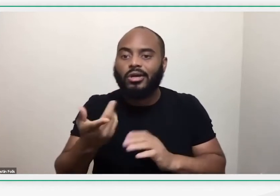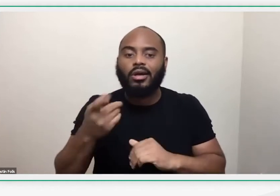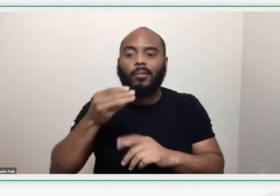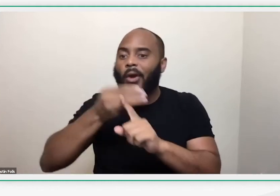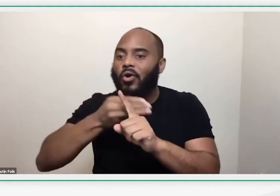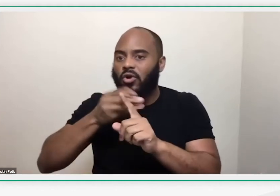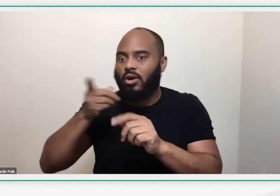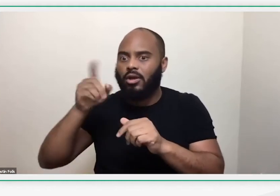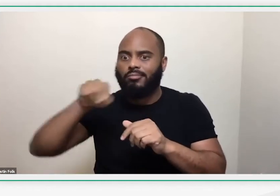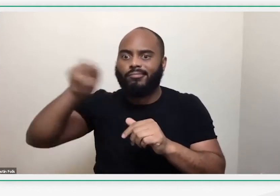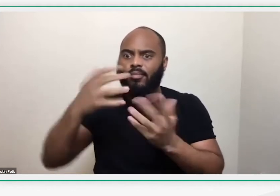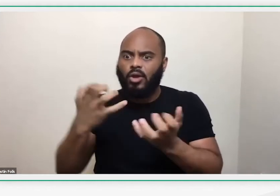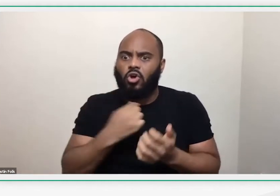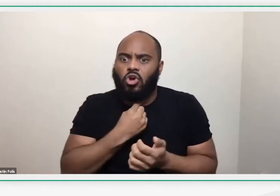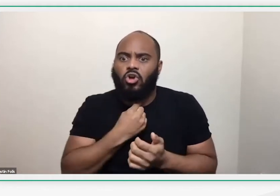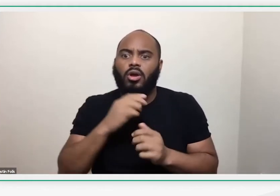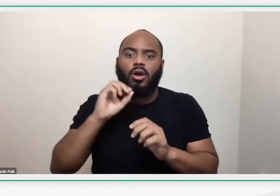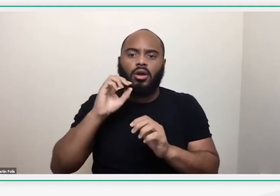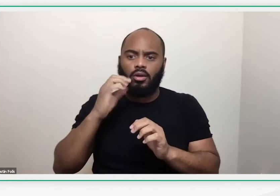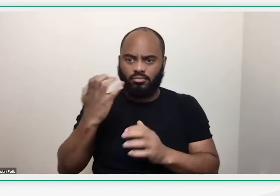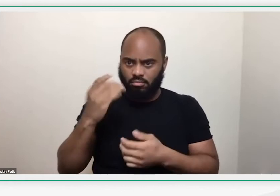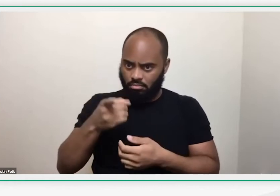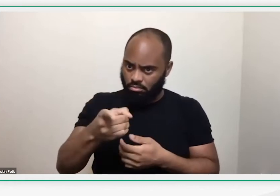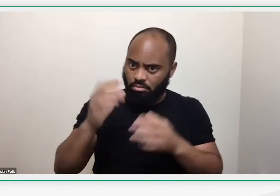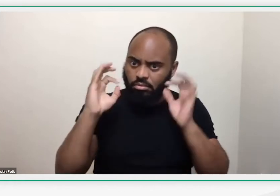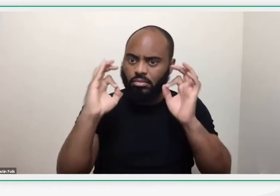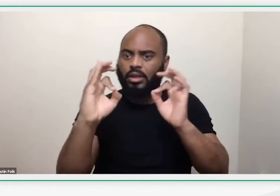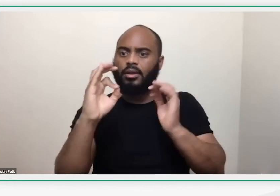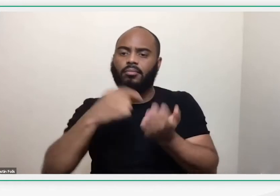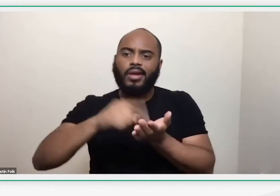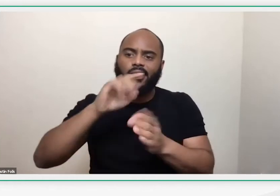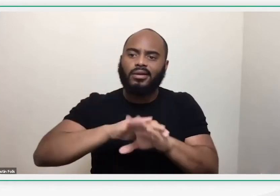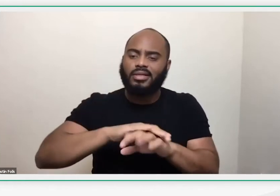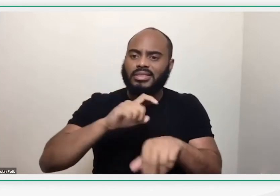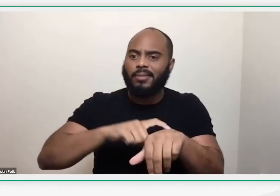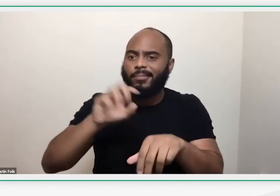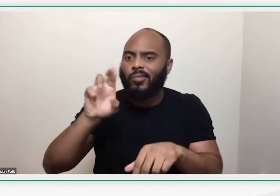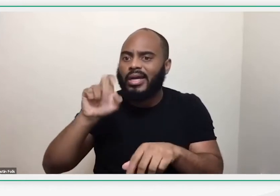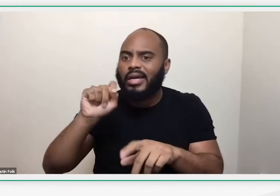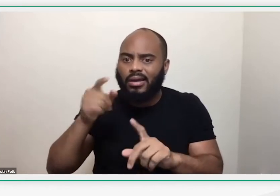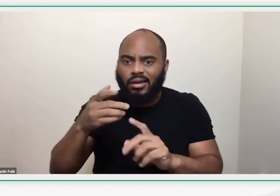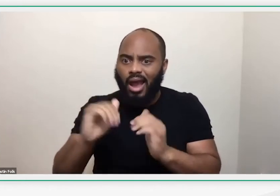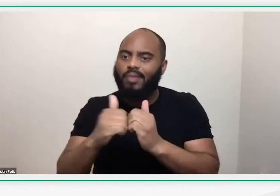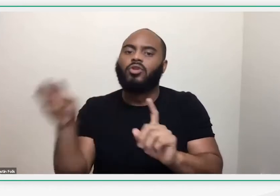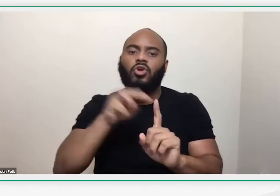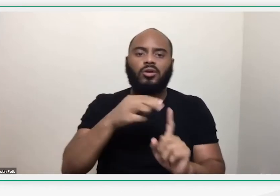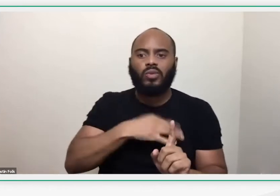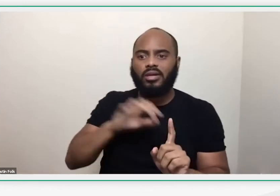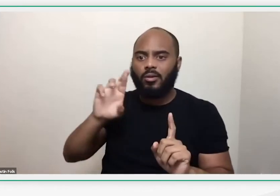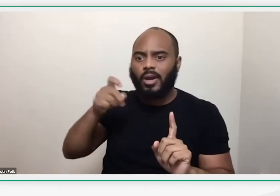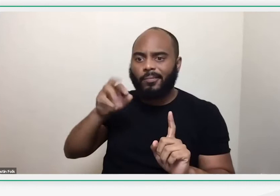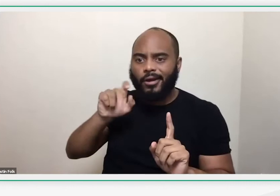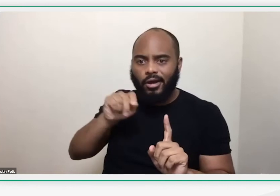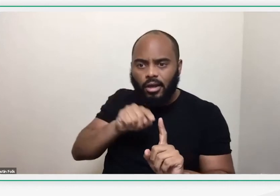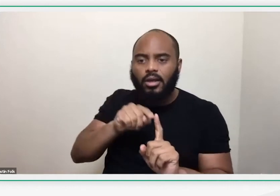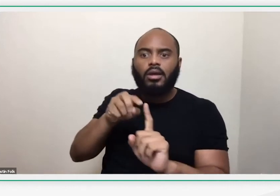case, I will tell you that quite often lenders or mortgage companies are very interested in